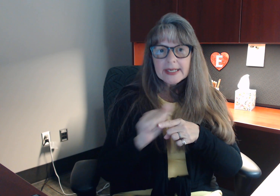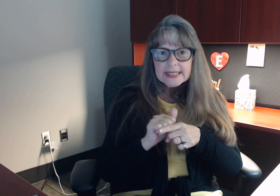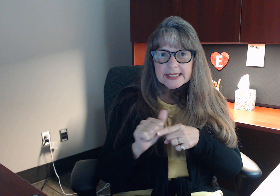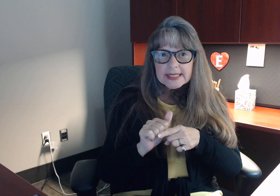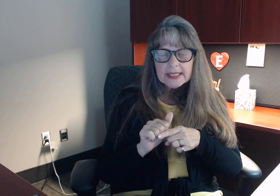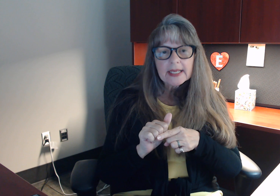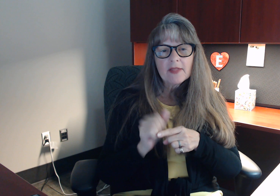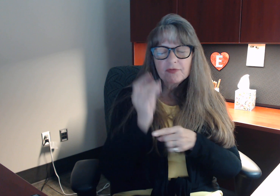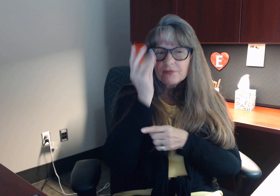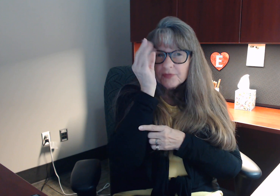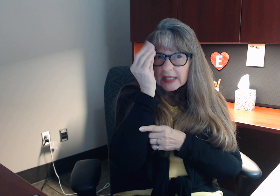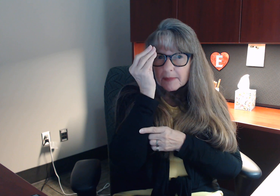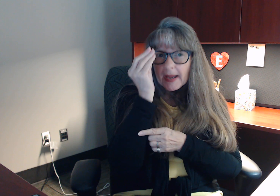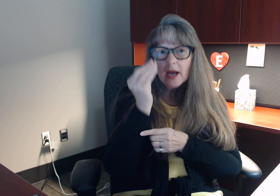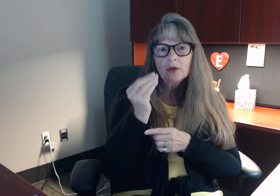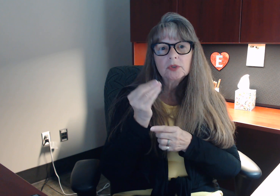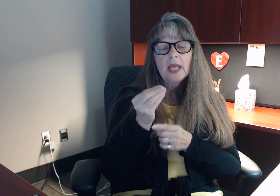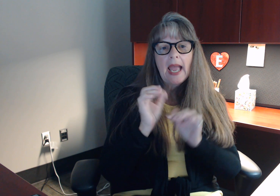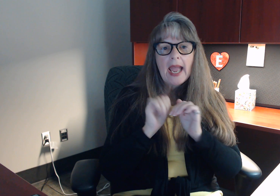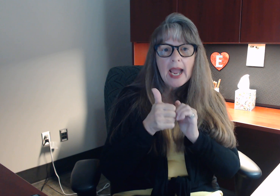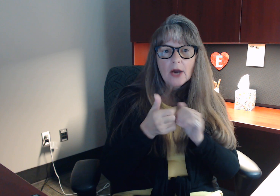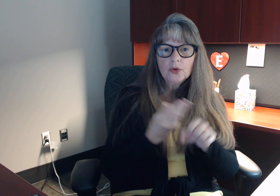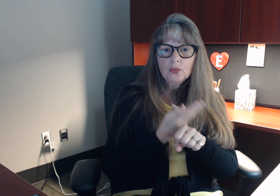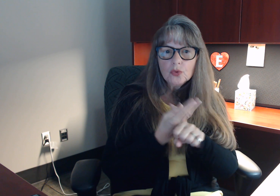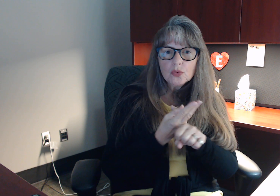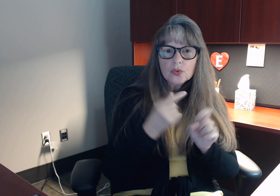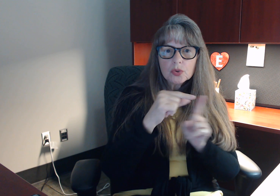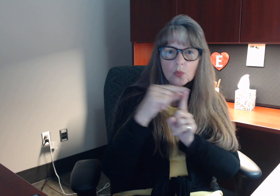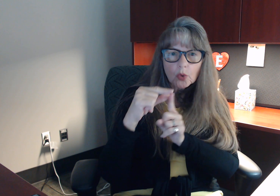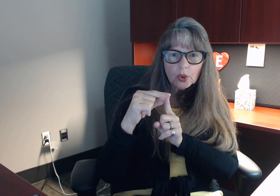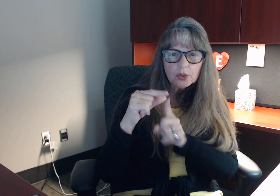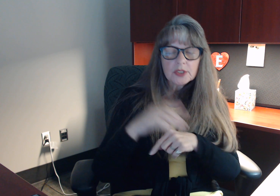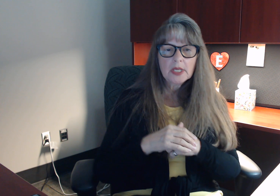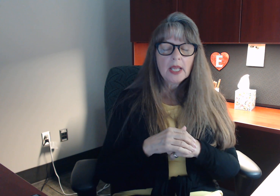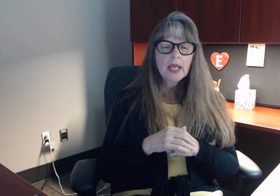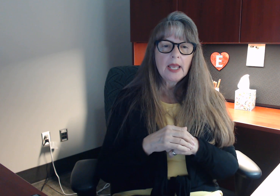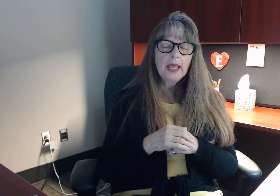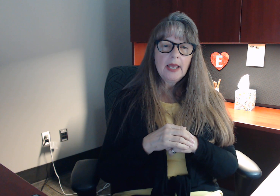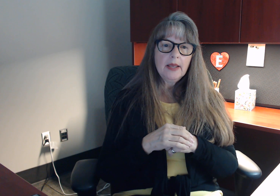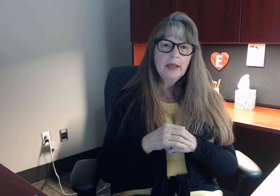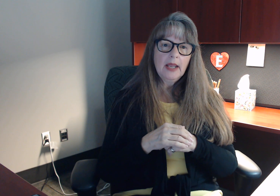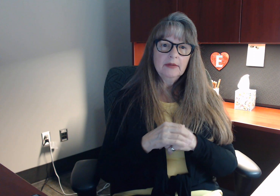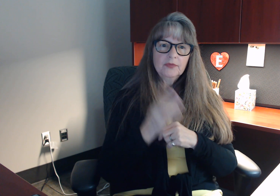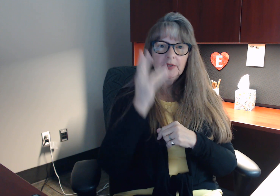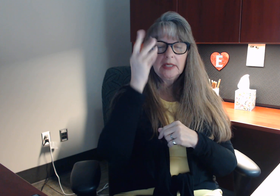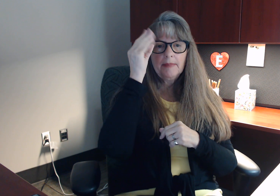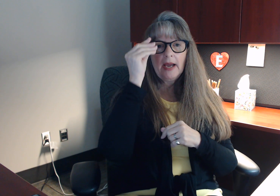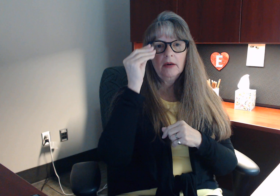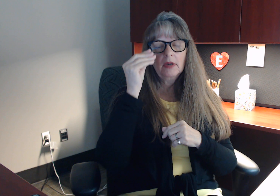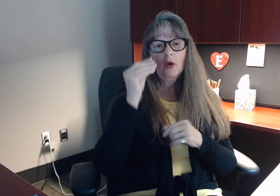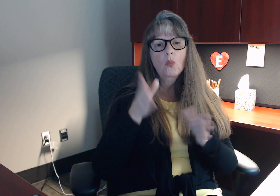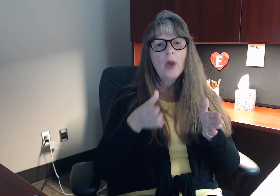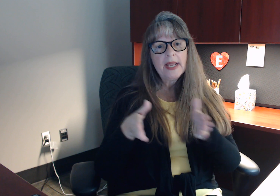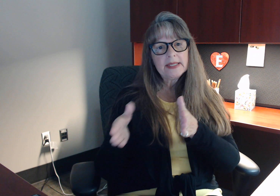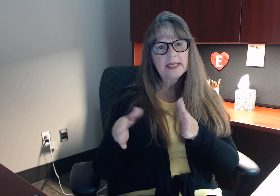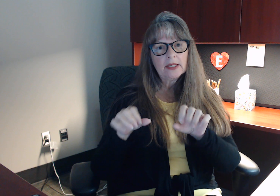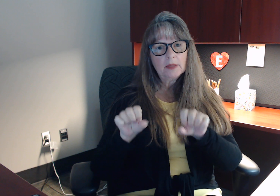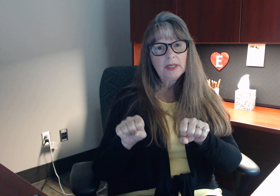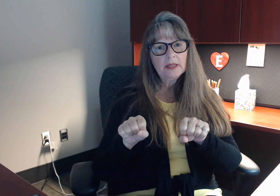practice. Think about how you use the words, and think about ways that it could be the